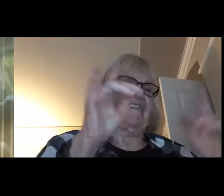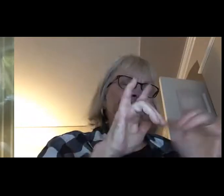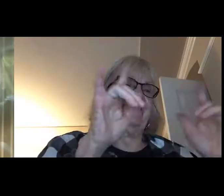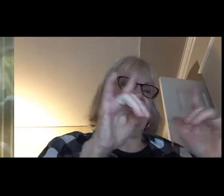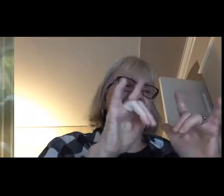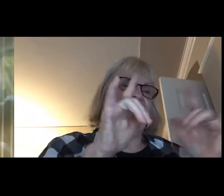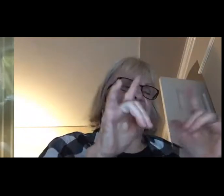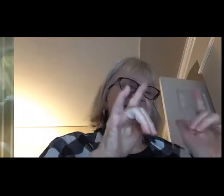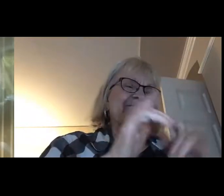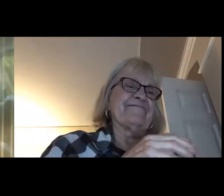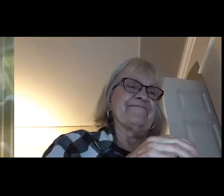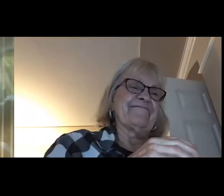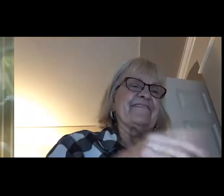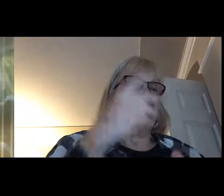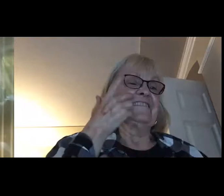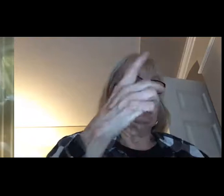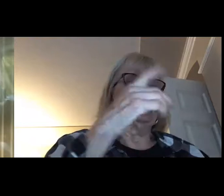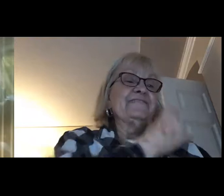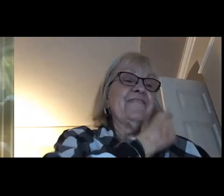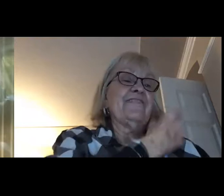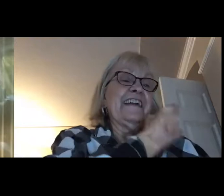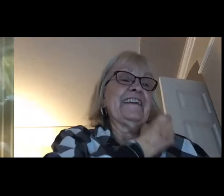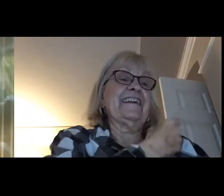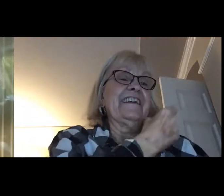there. I love you.